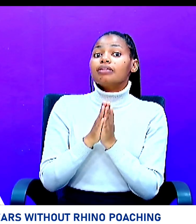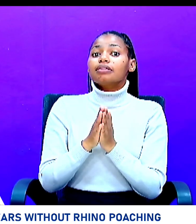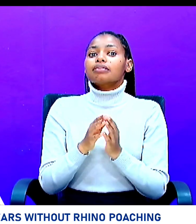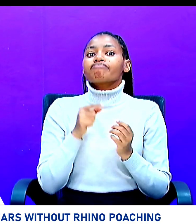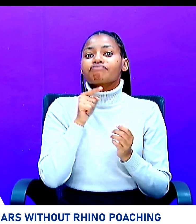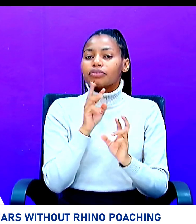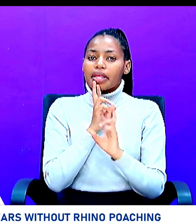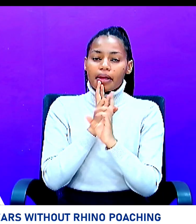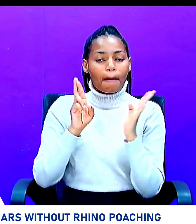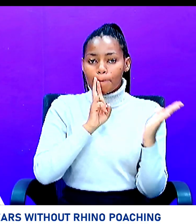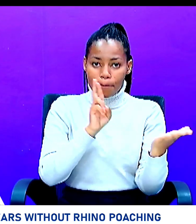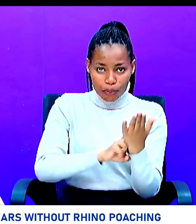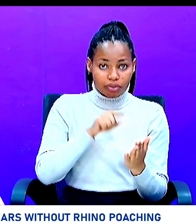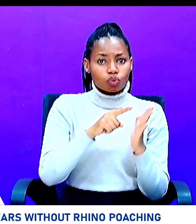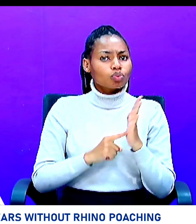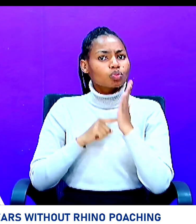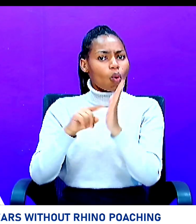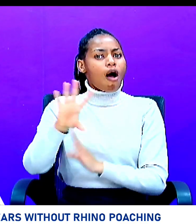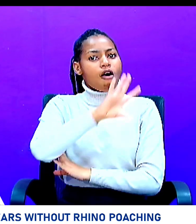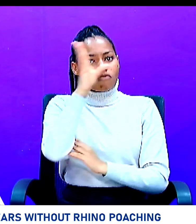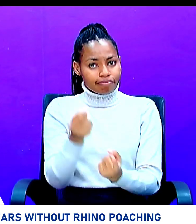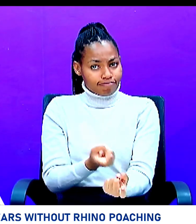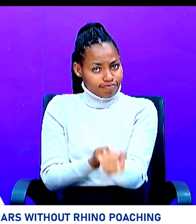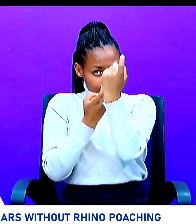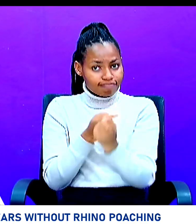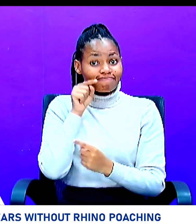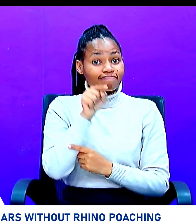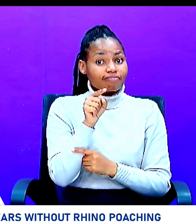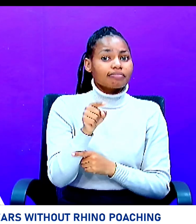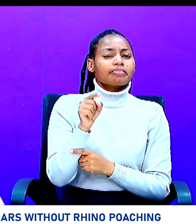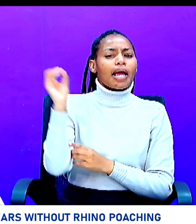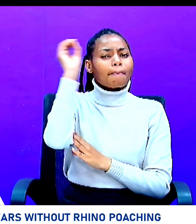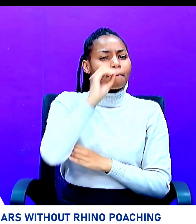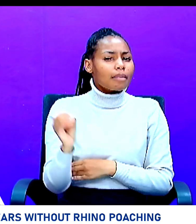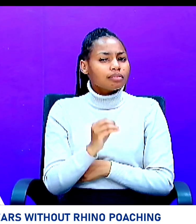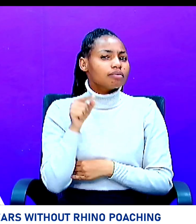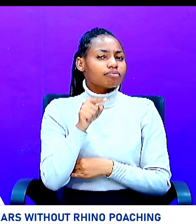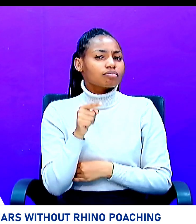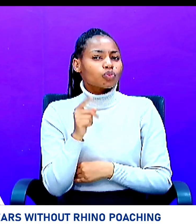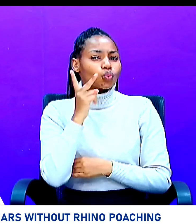An IUCN and traffic report shows Africa's rhino poaching rates fell